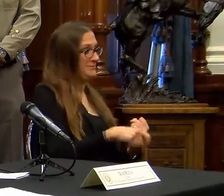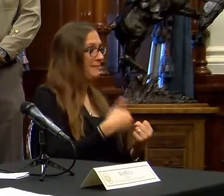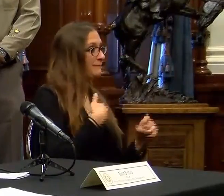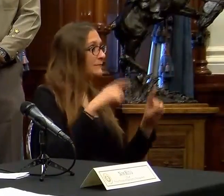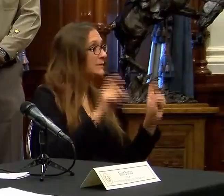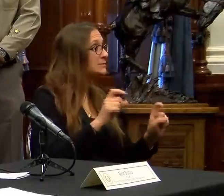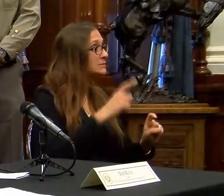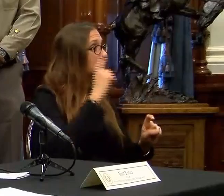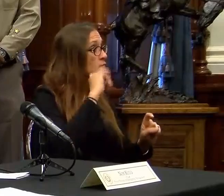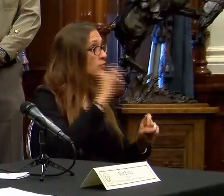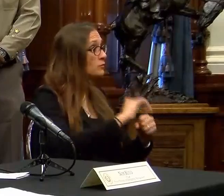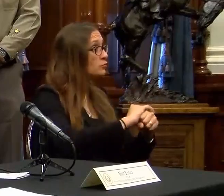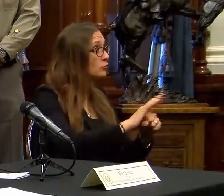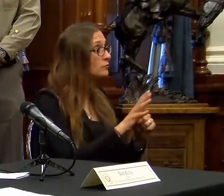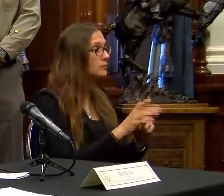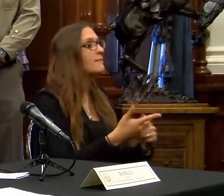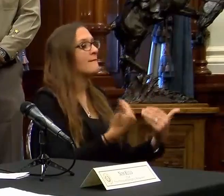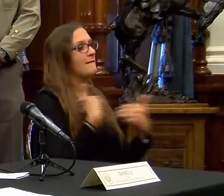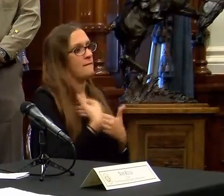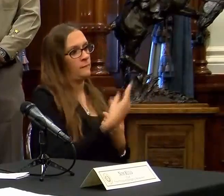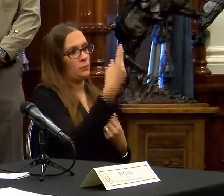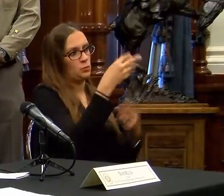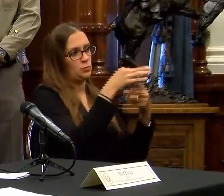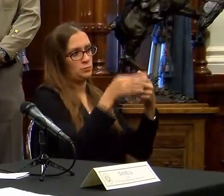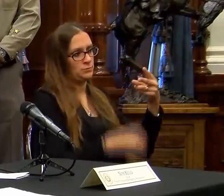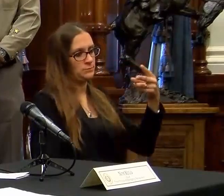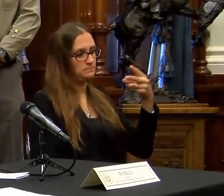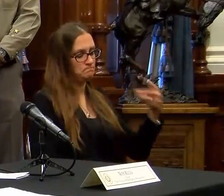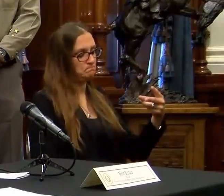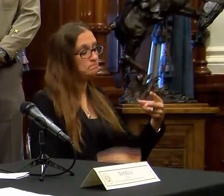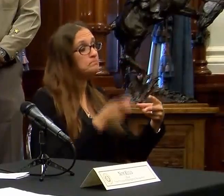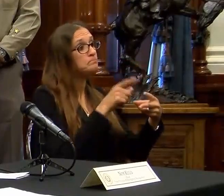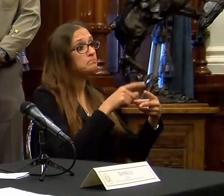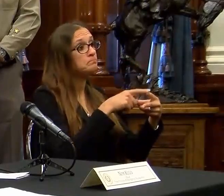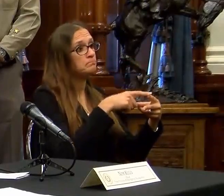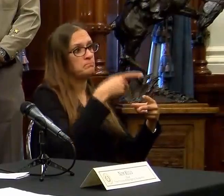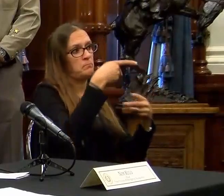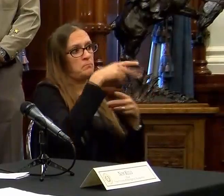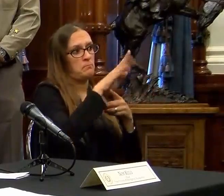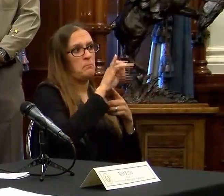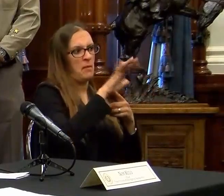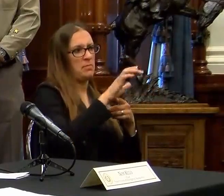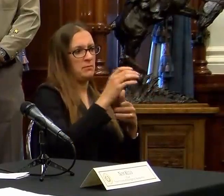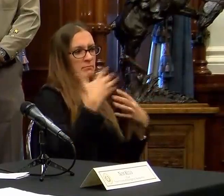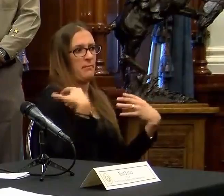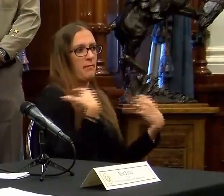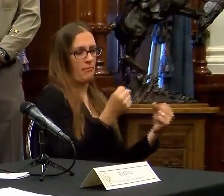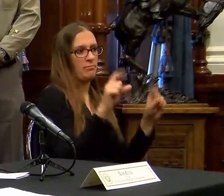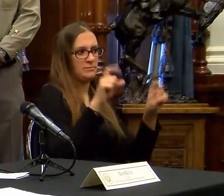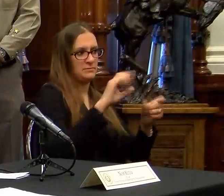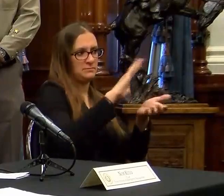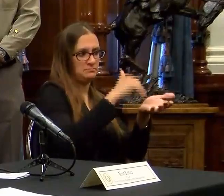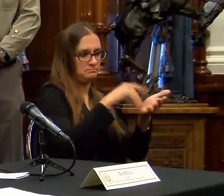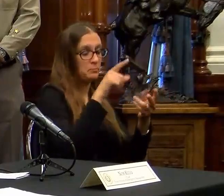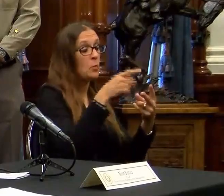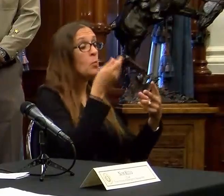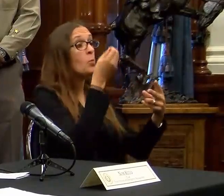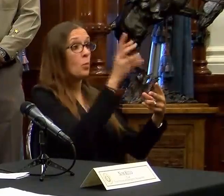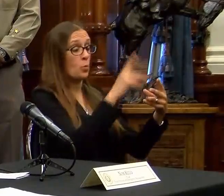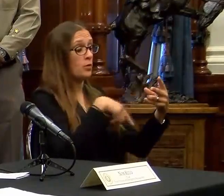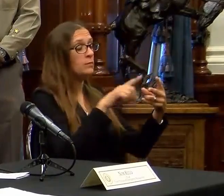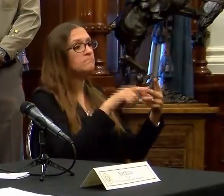for coronavirus, there are two options. One is a public health testing